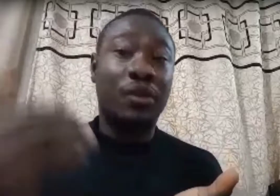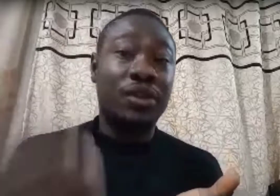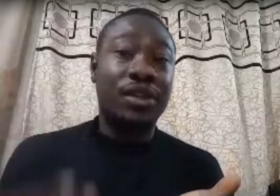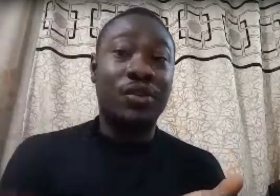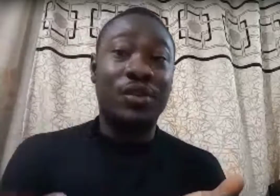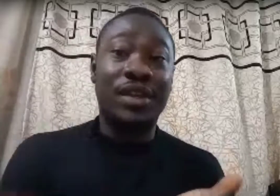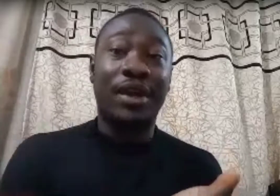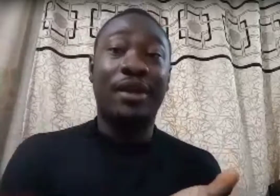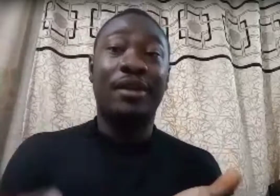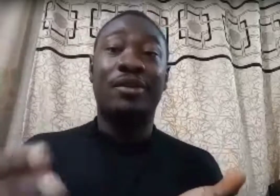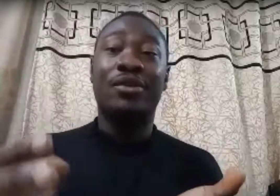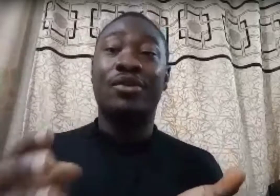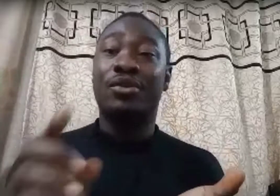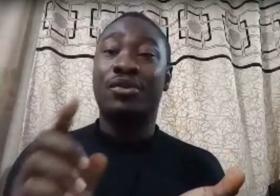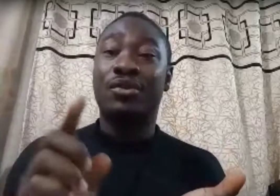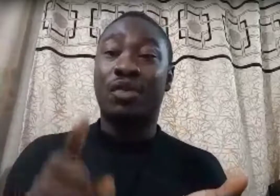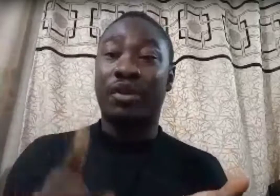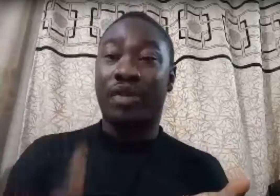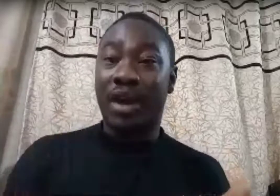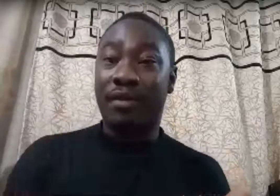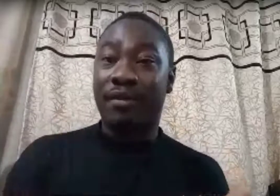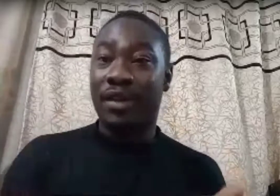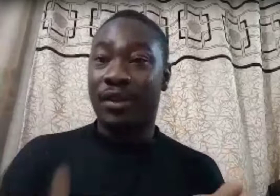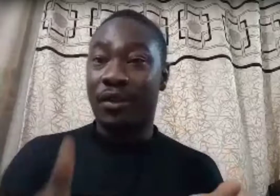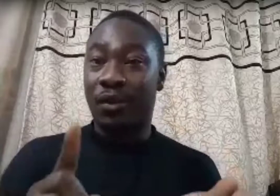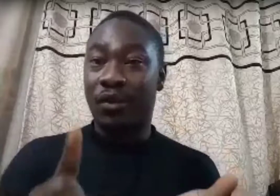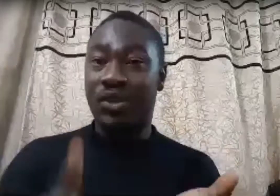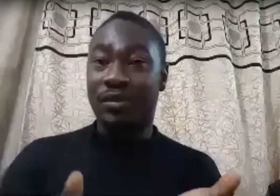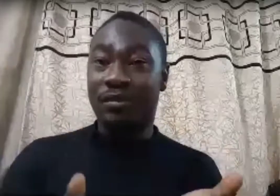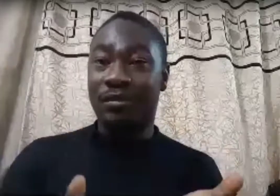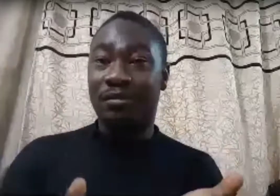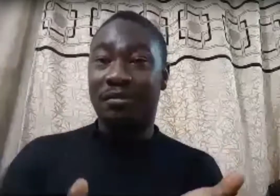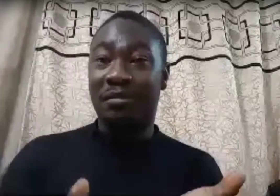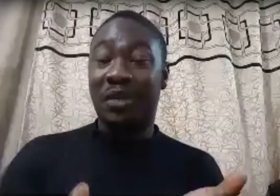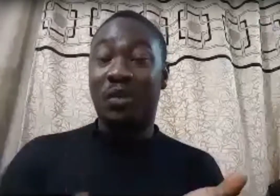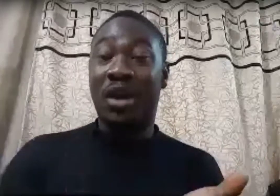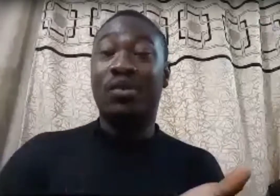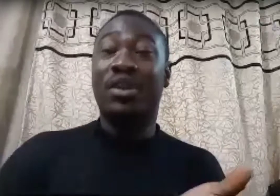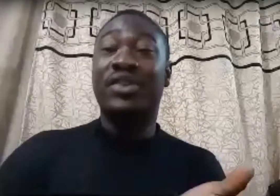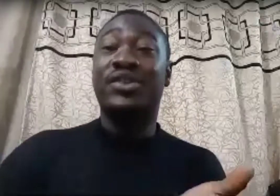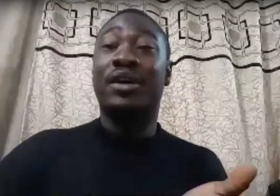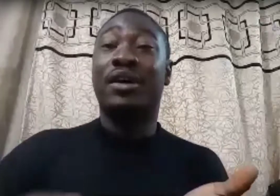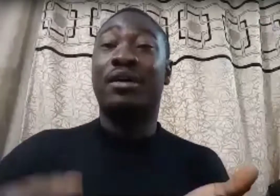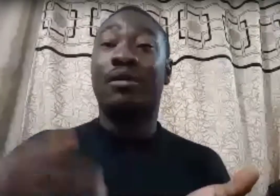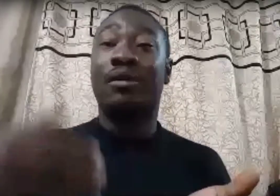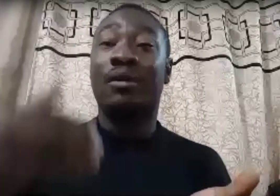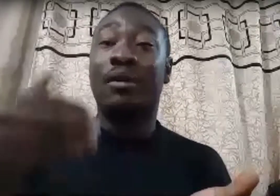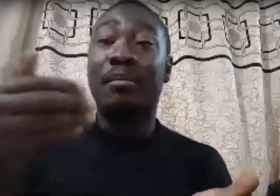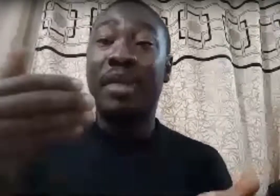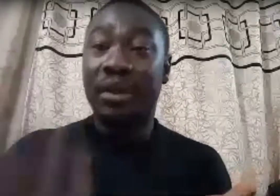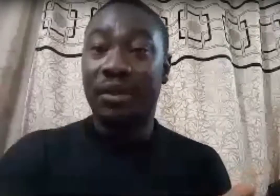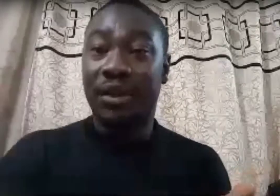a conclusion that we have to initial million as well. So spread your palms